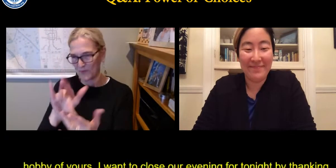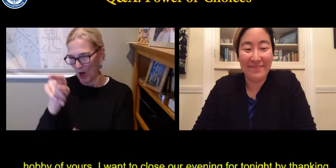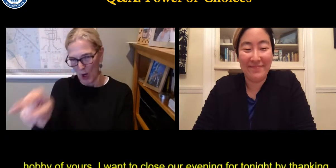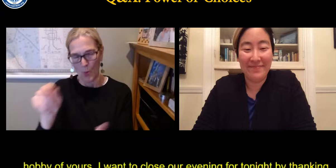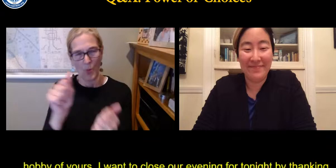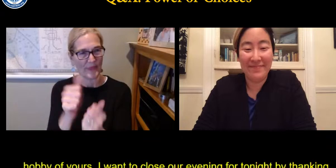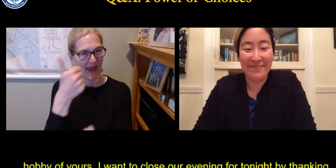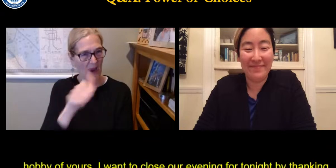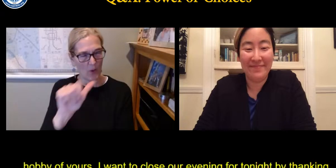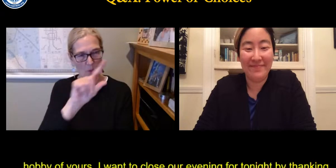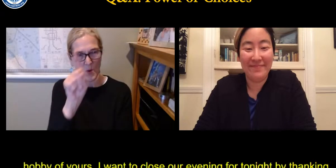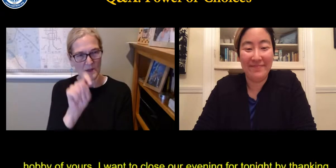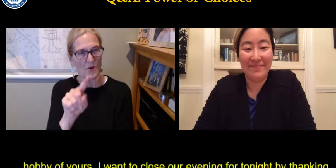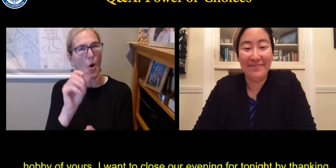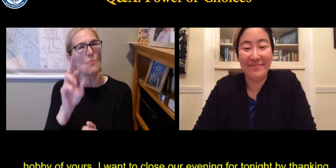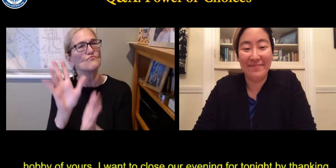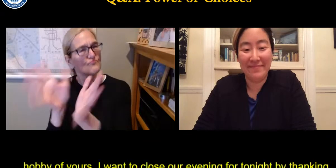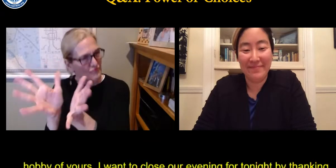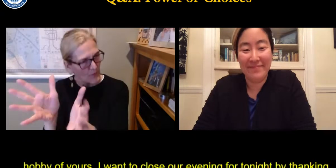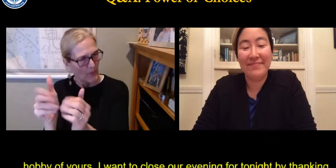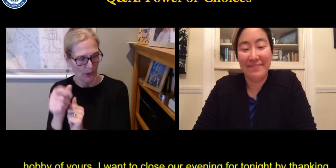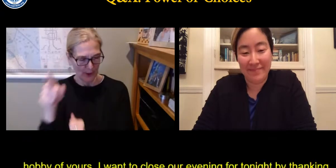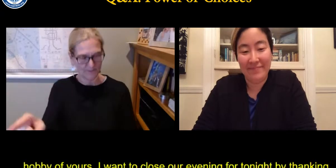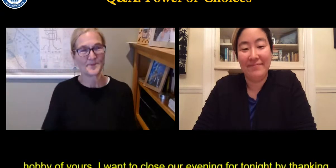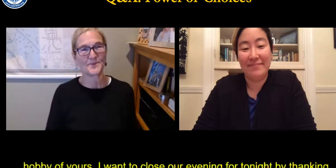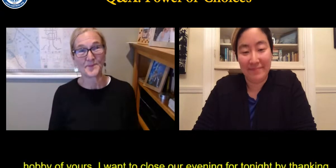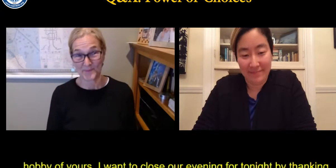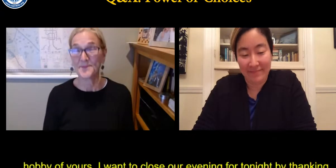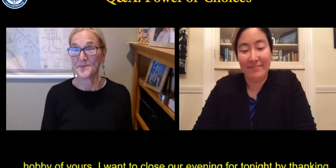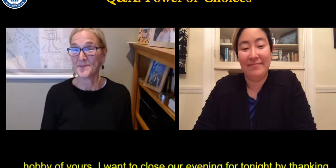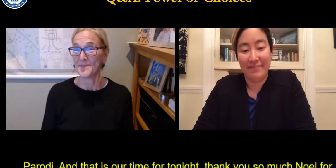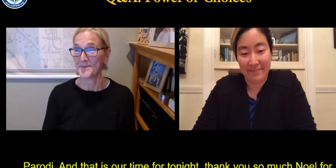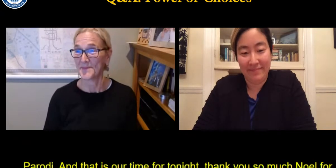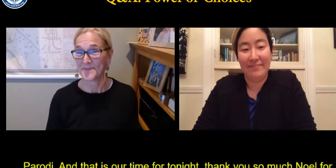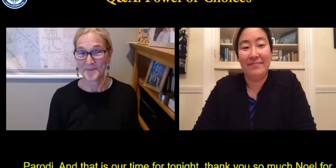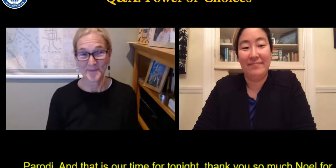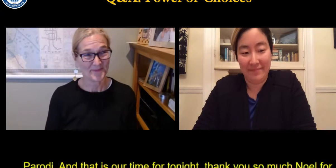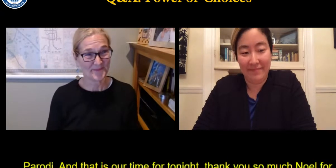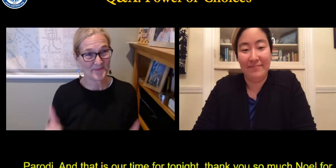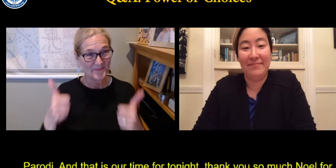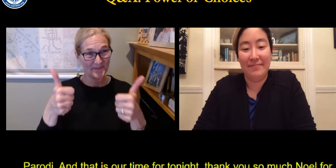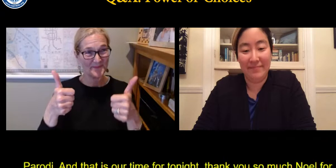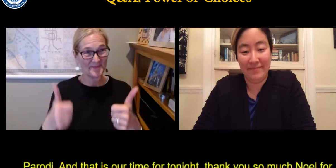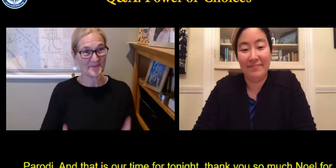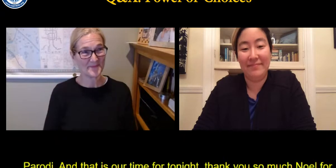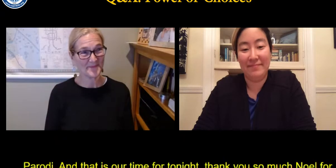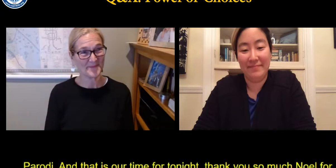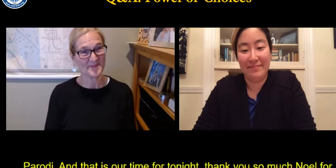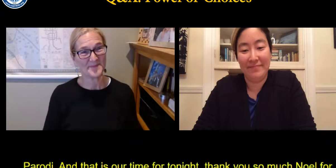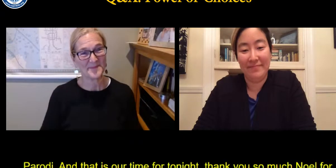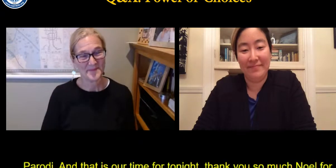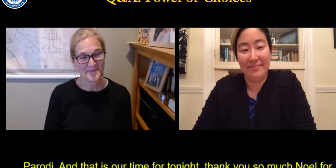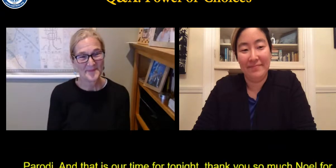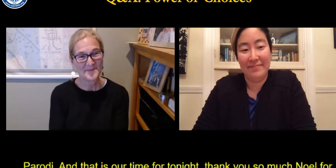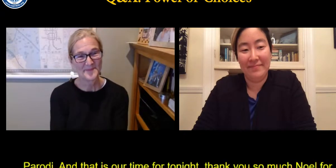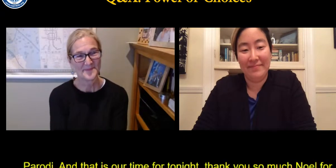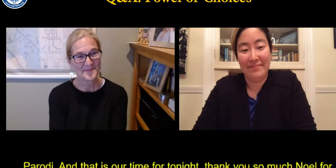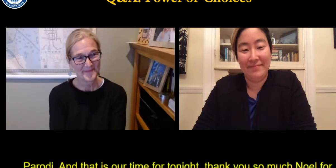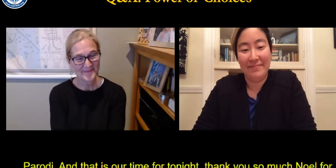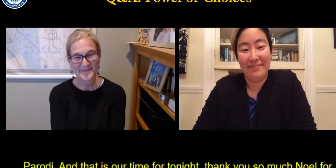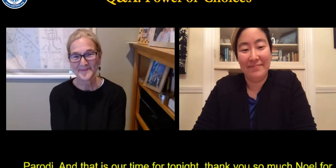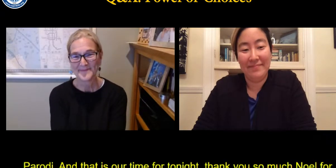to California. Thank you so much. Folks, again, she shared her contact information. You can reach out directly to Noel.